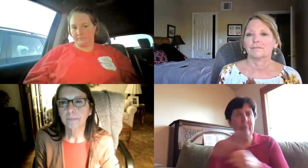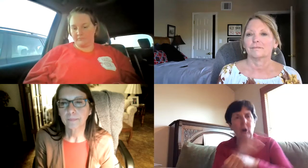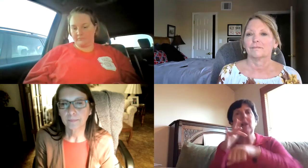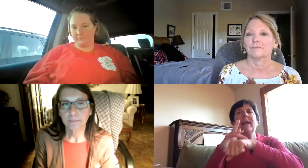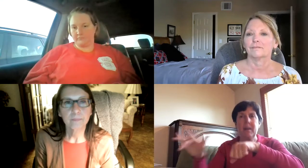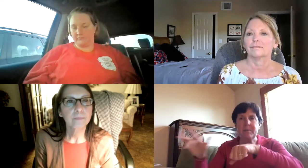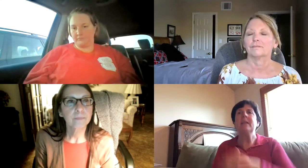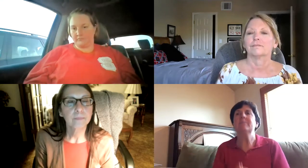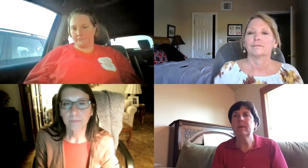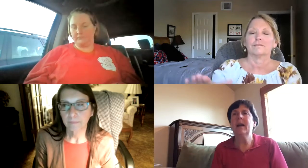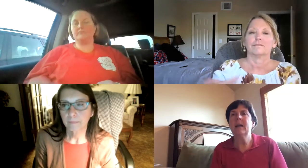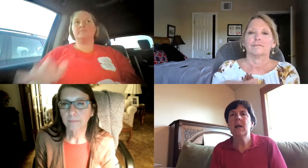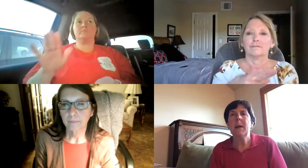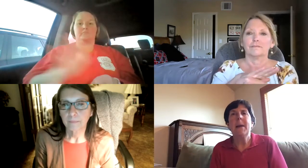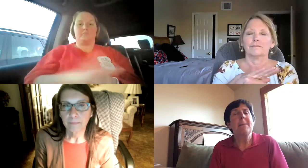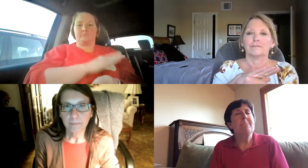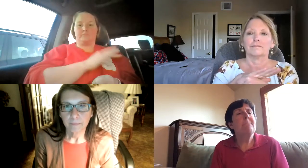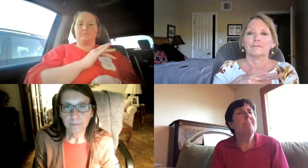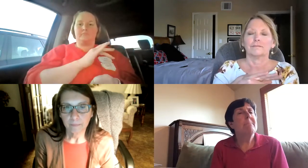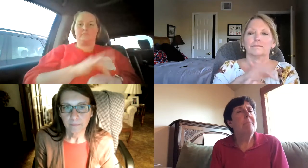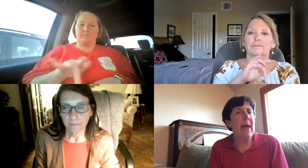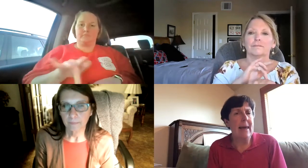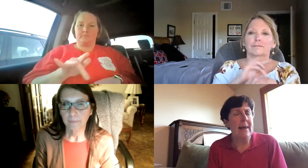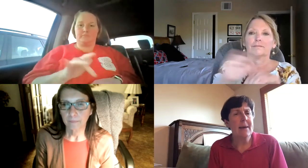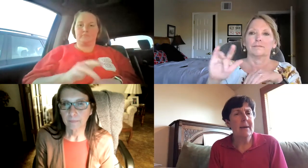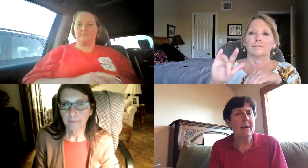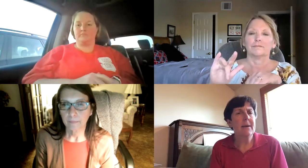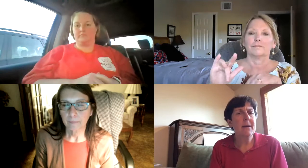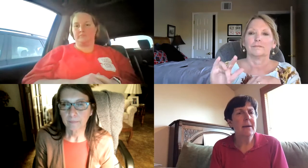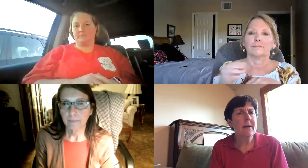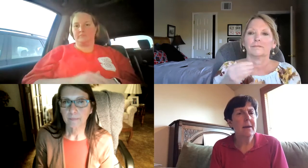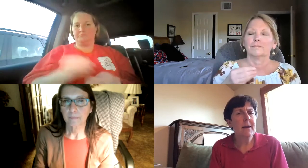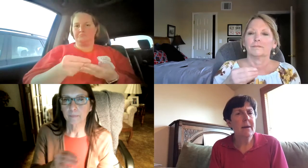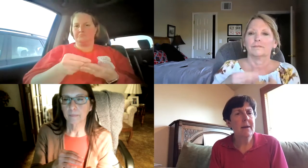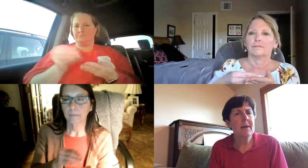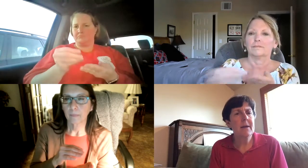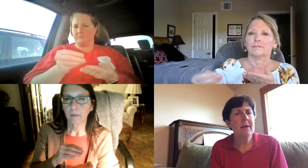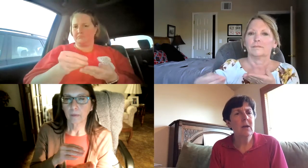So full and empty, right? Pay.